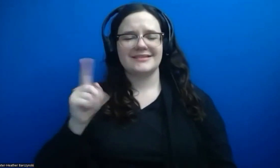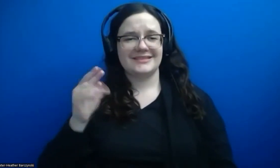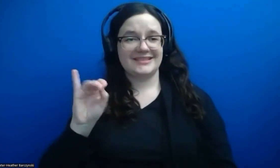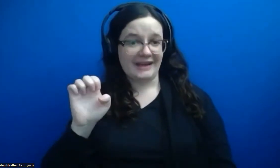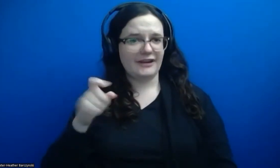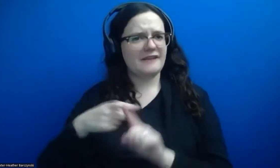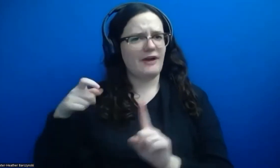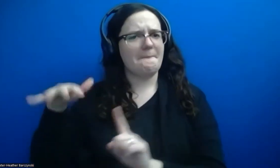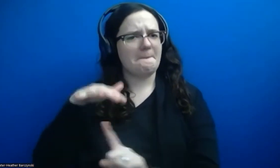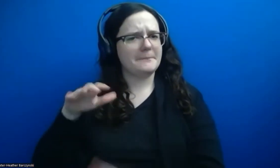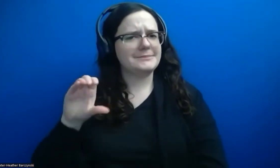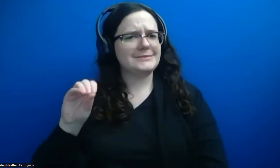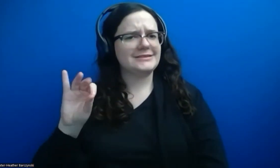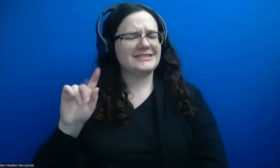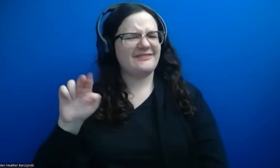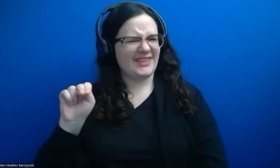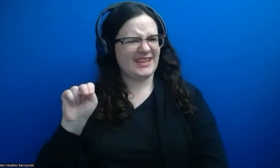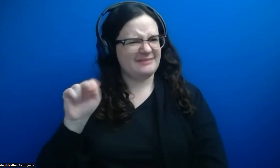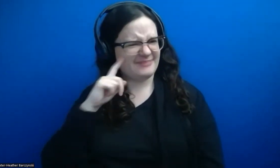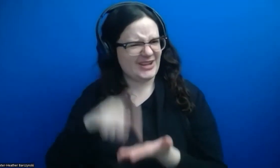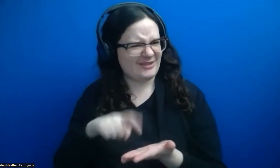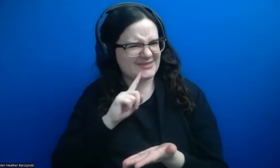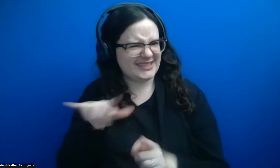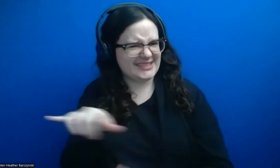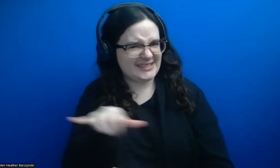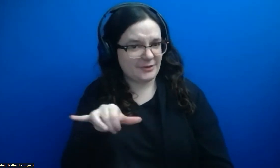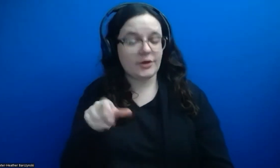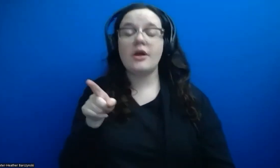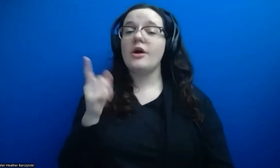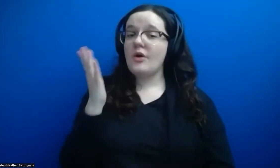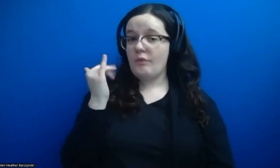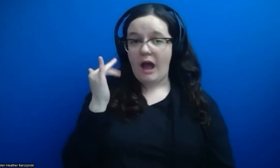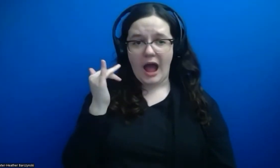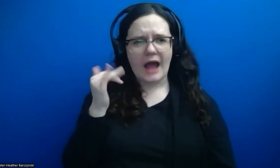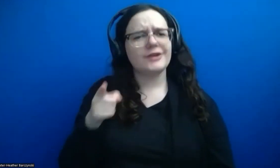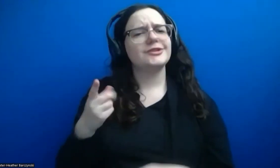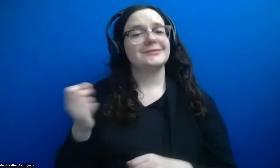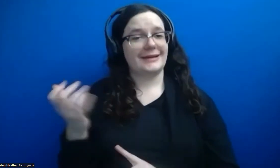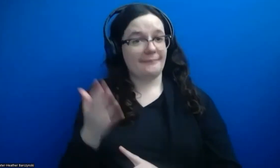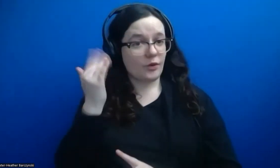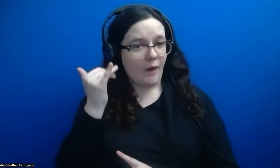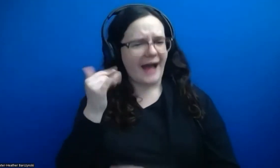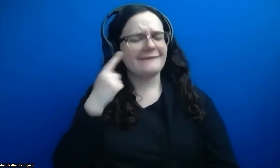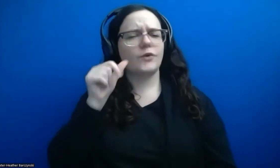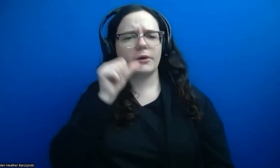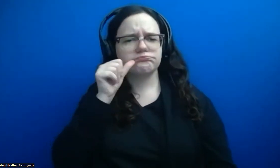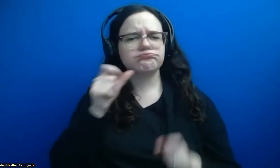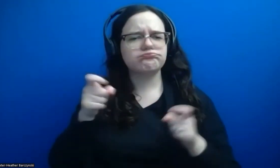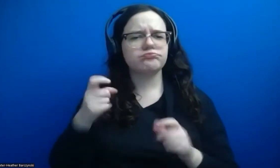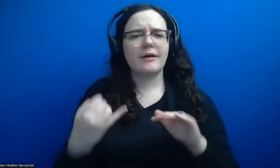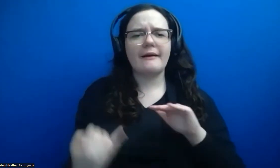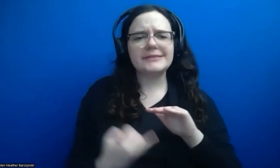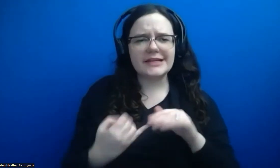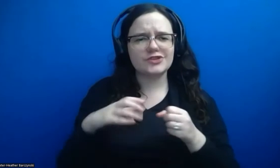similarities. What I'm hearing from both of you is you're utilizing it, one, to cope with isolation, stress, and just things to do,